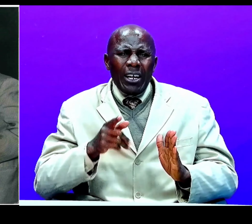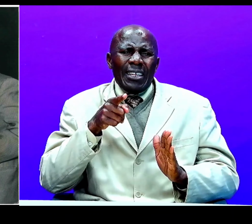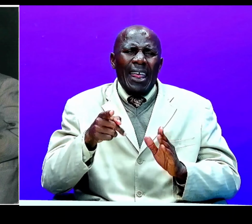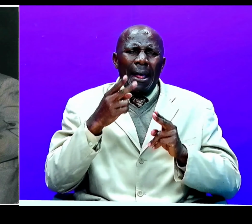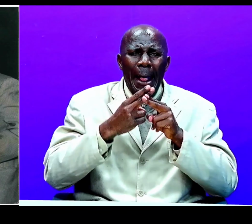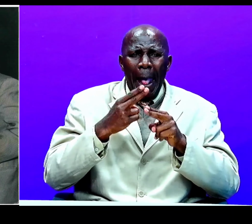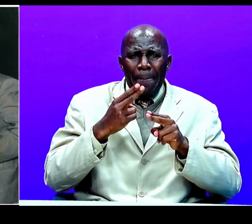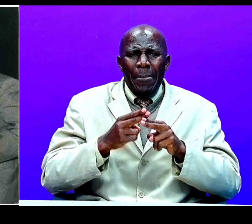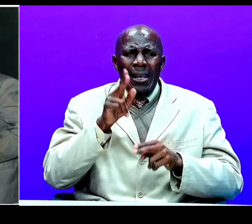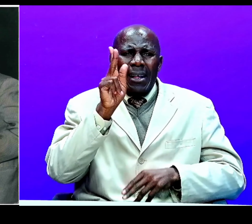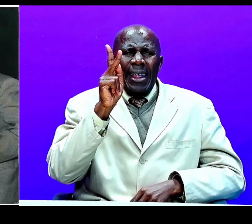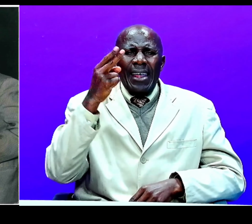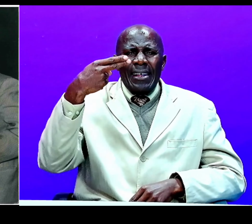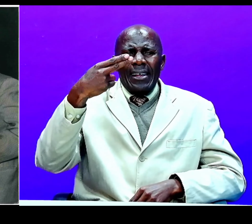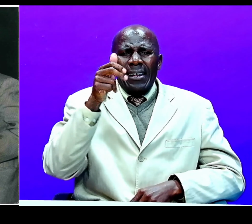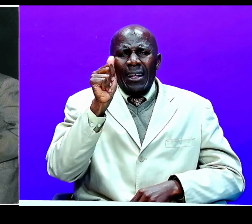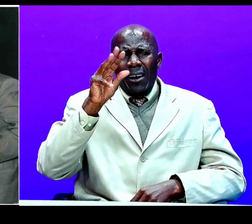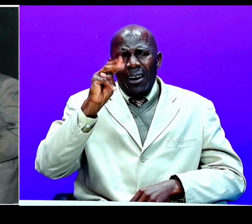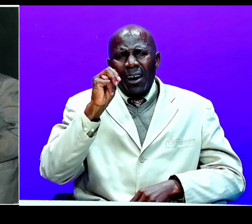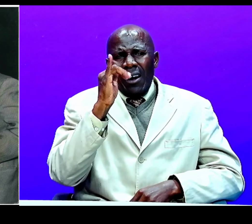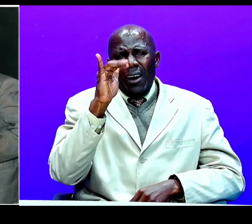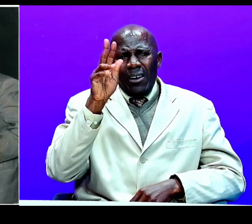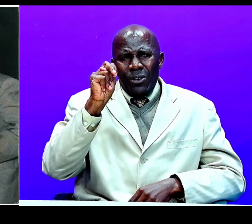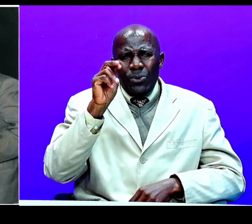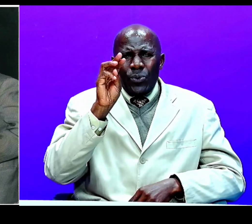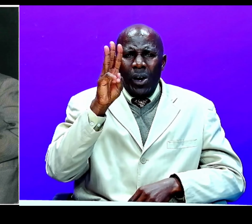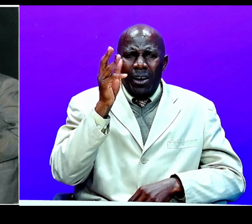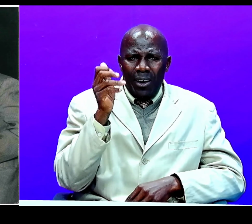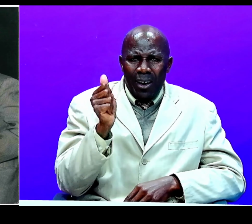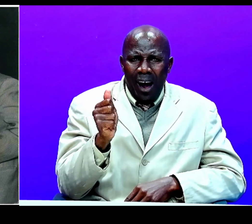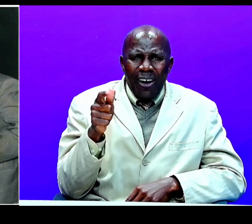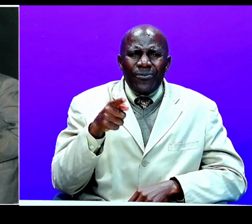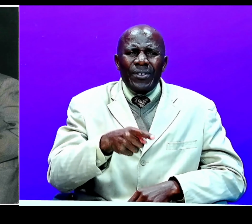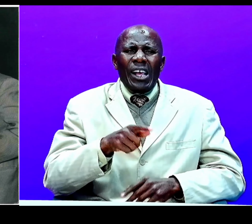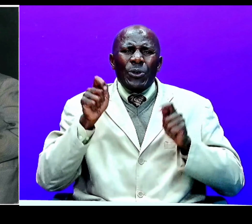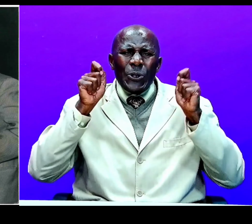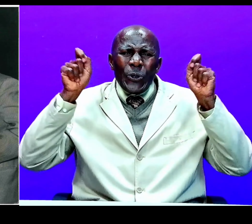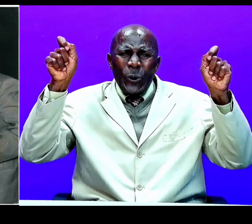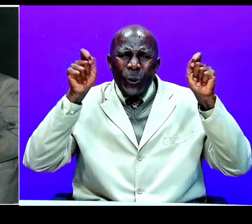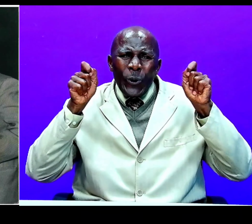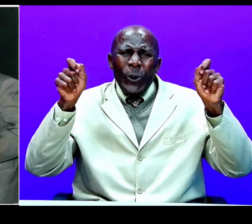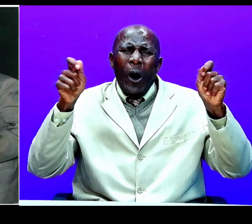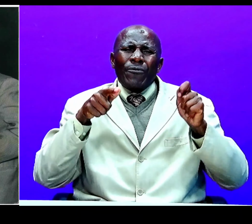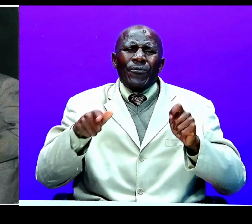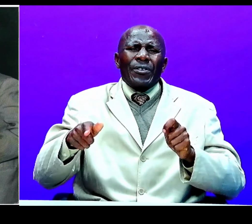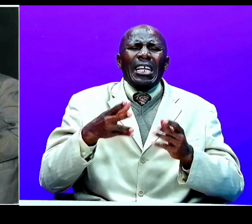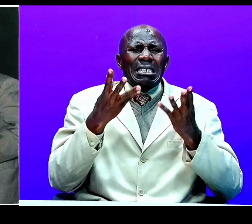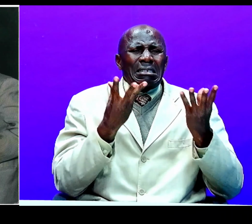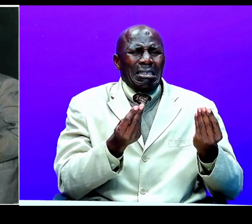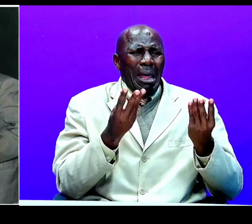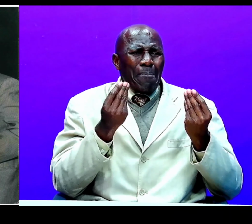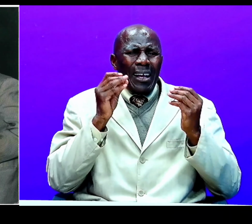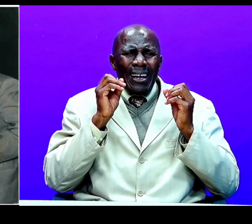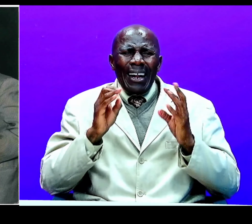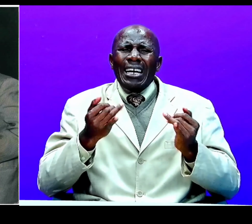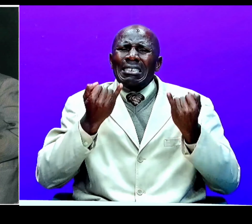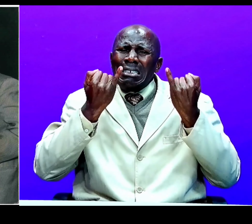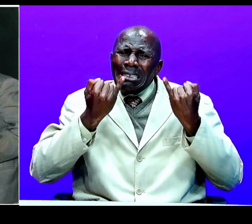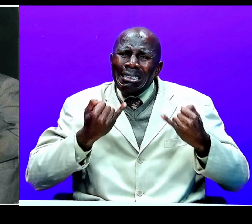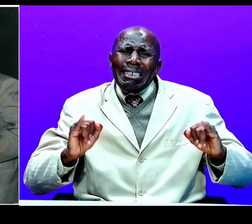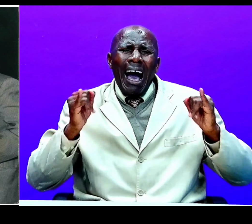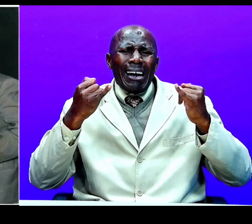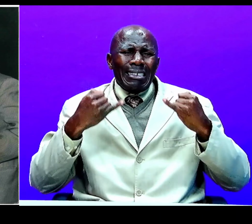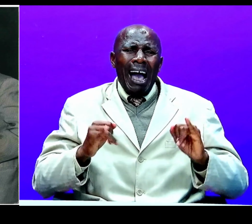Their lawyer, John Kamwinwa, was detained for simply trying to visit them. Soon